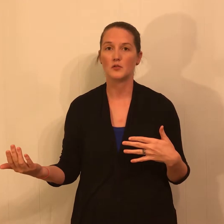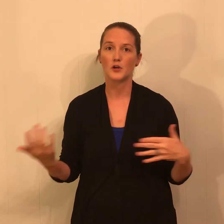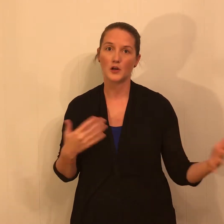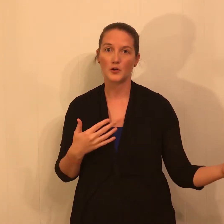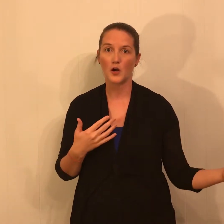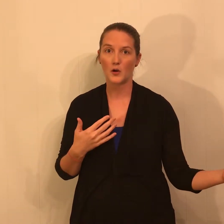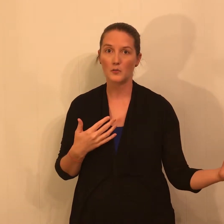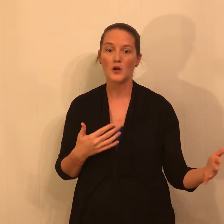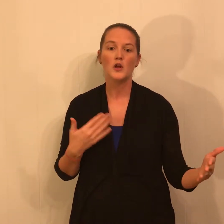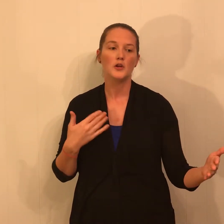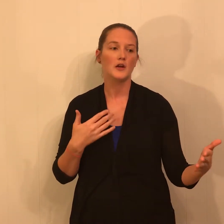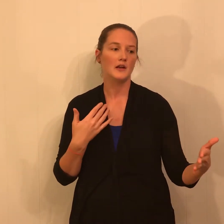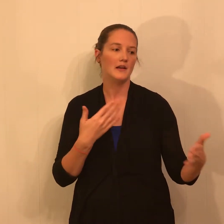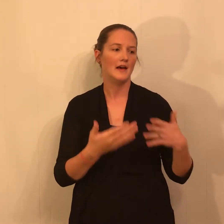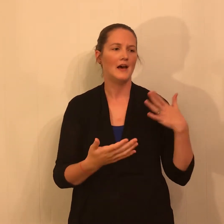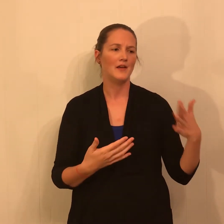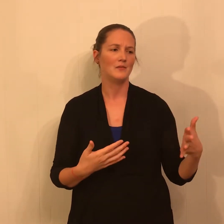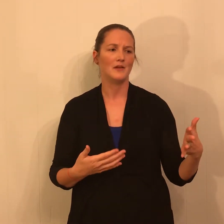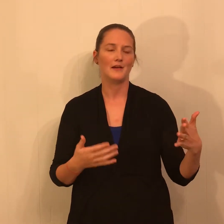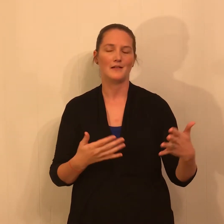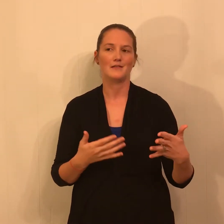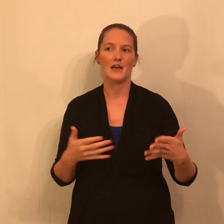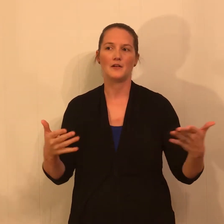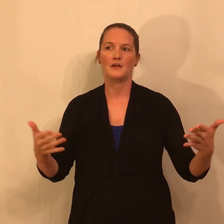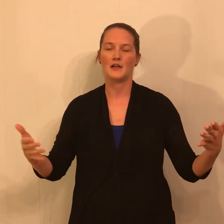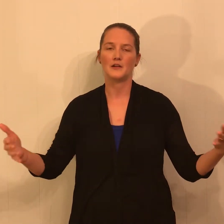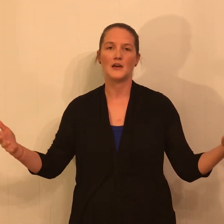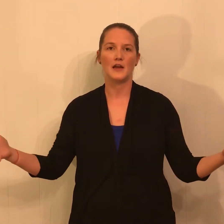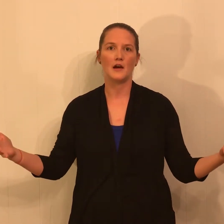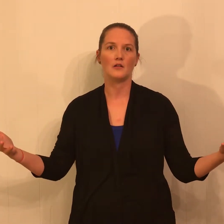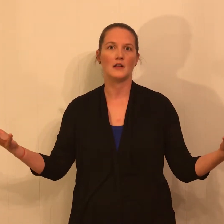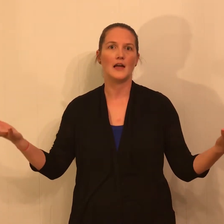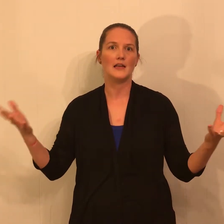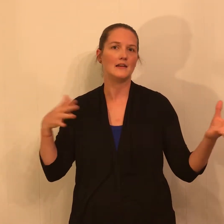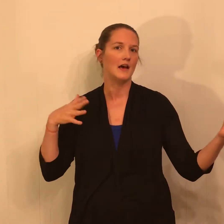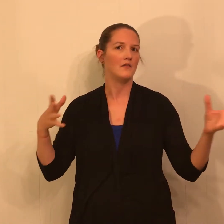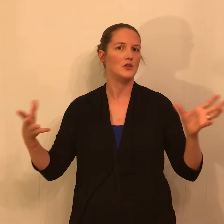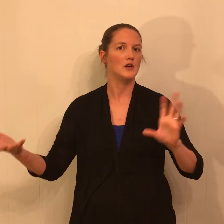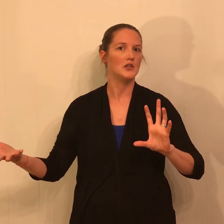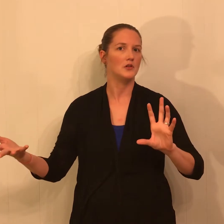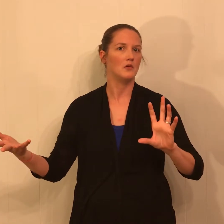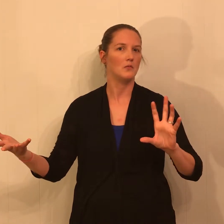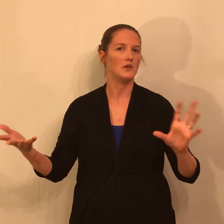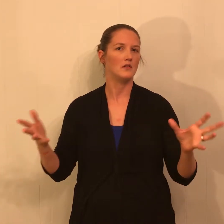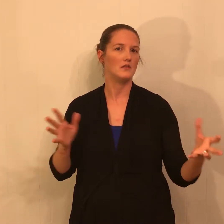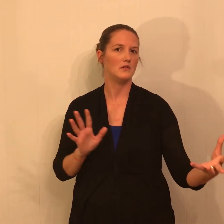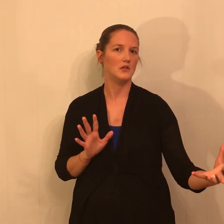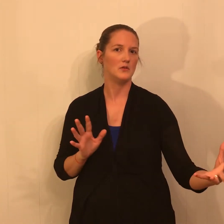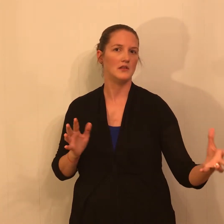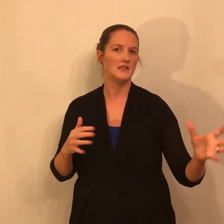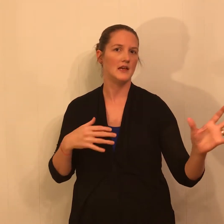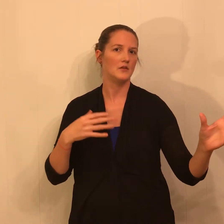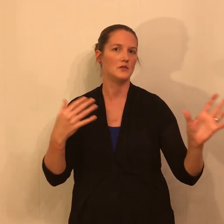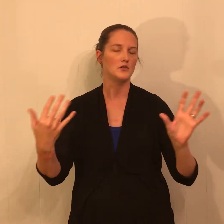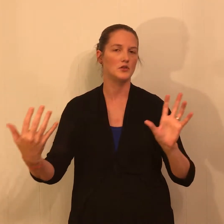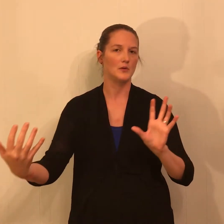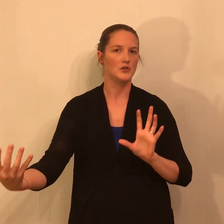learning on your own, you're going to need to have that to be like, noun, noun, noun, noun, noun. I need kind of a direction on what to do with these nouns or descriptions